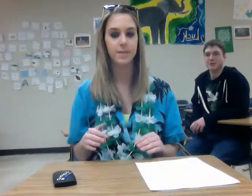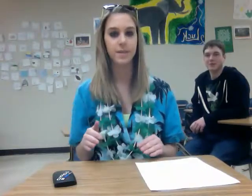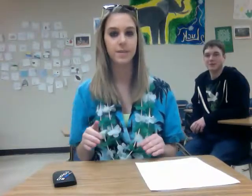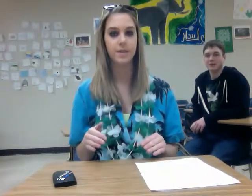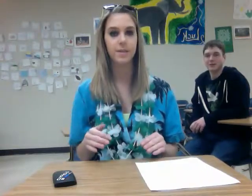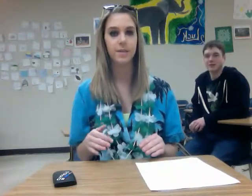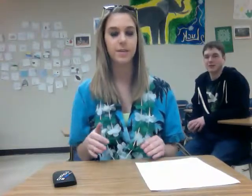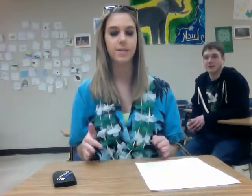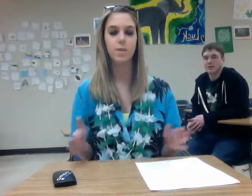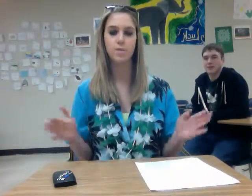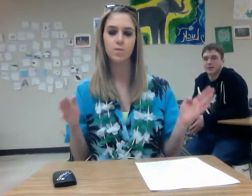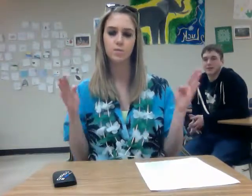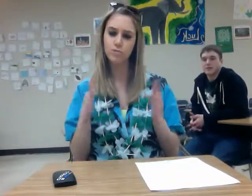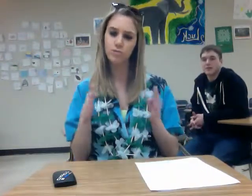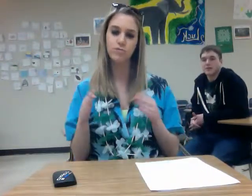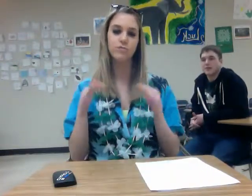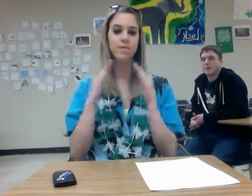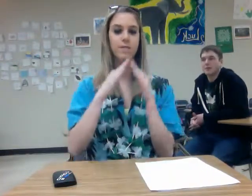i'm not going